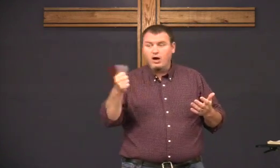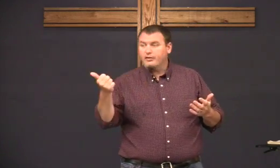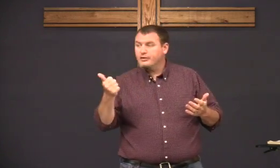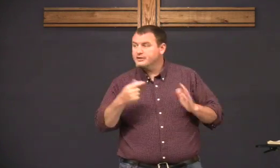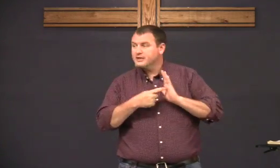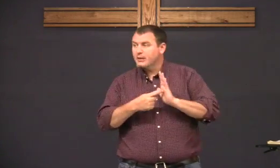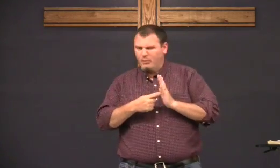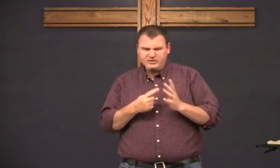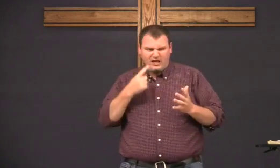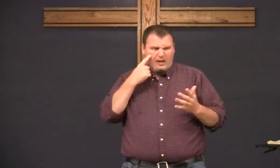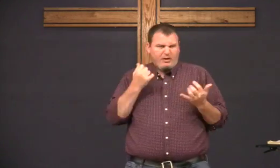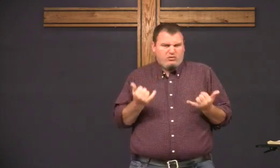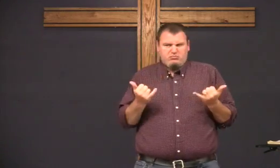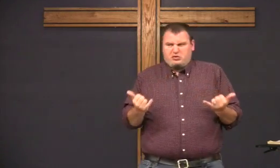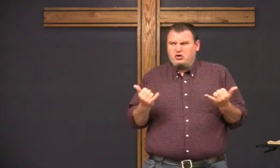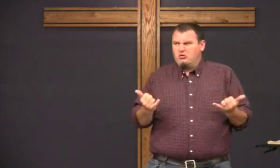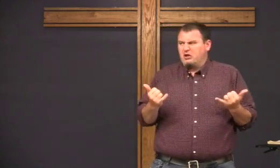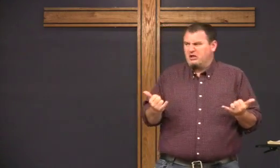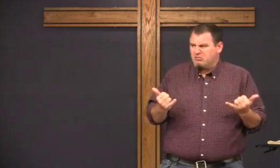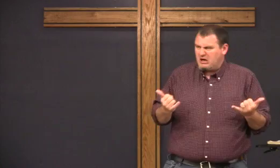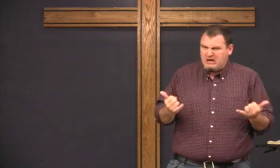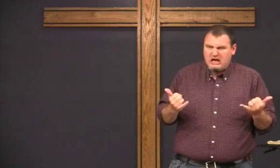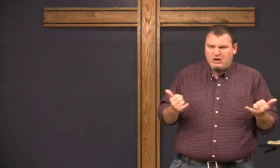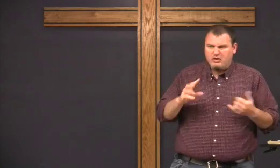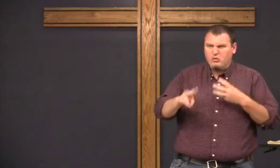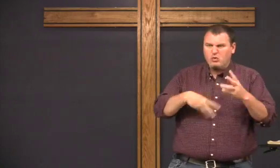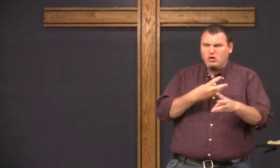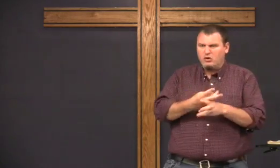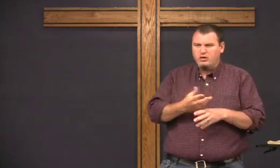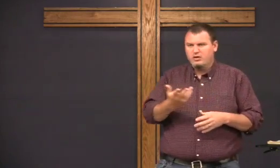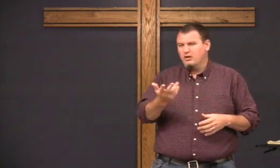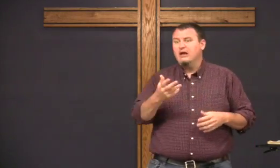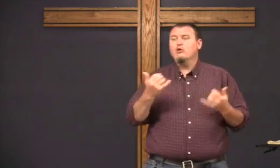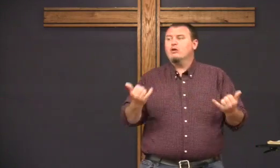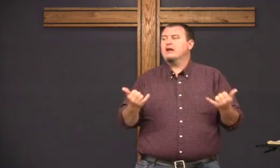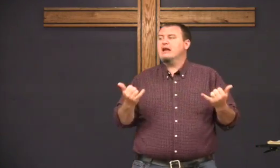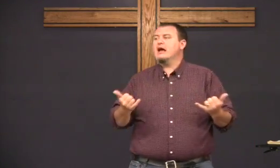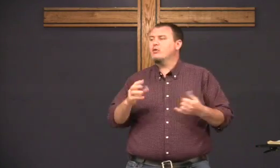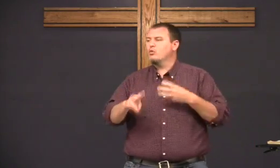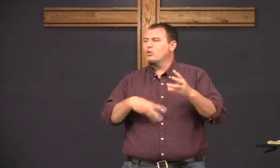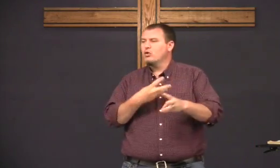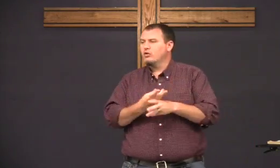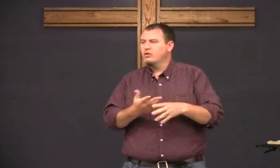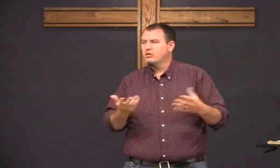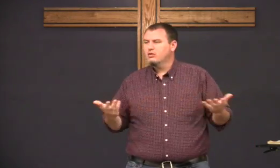Other examples? How about currently, right now in the world? Right now in the world.